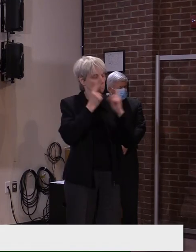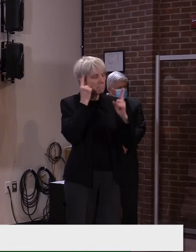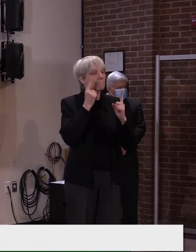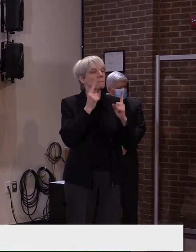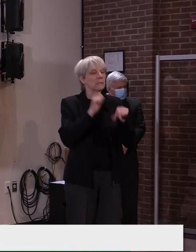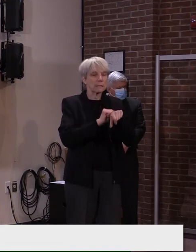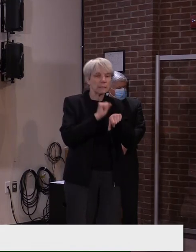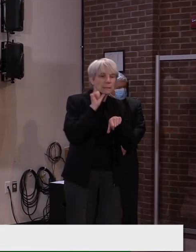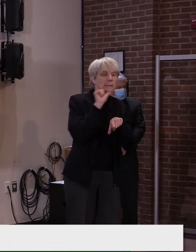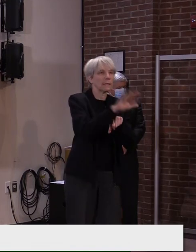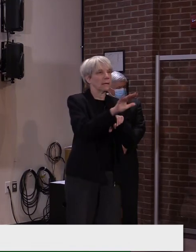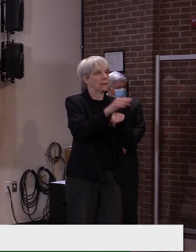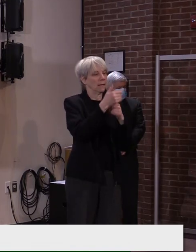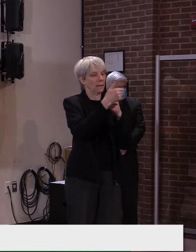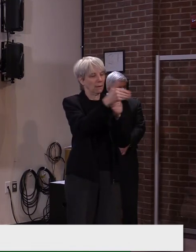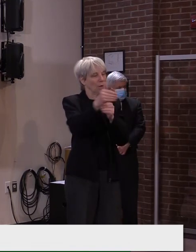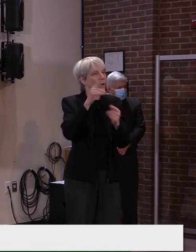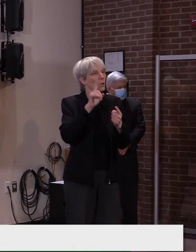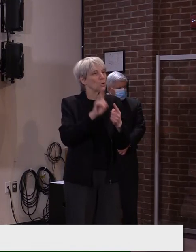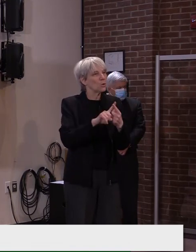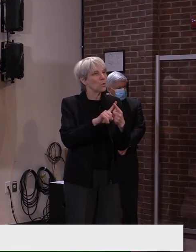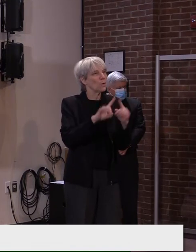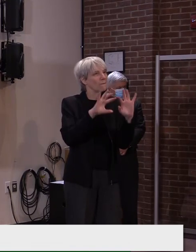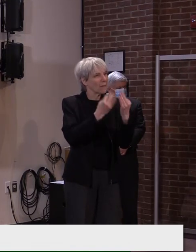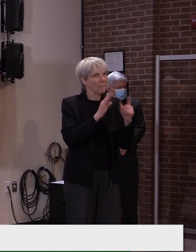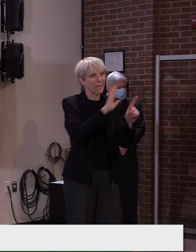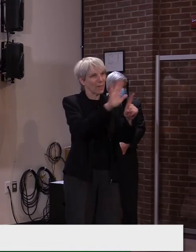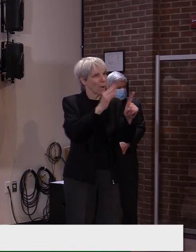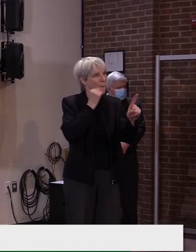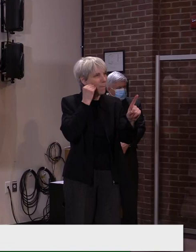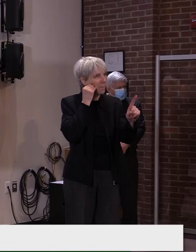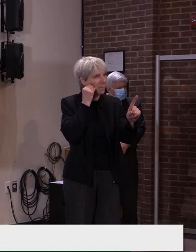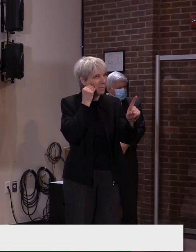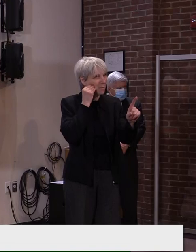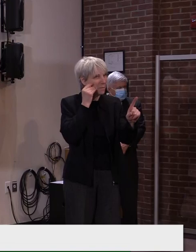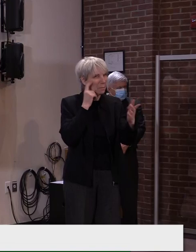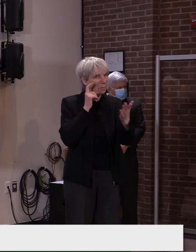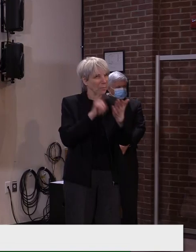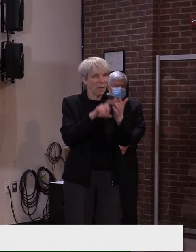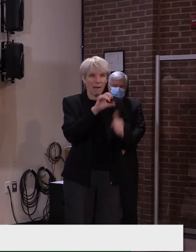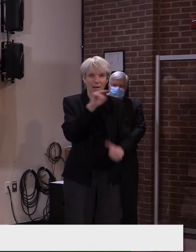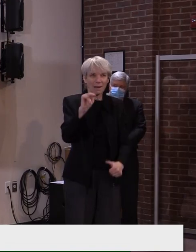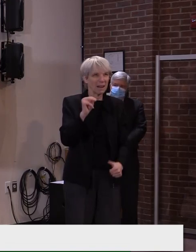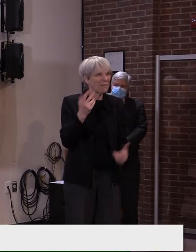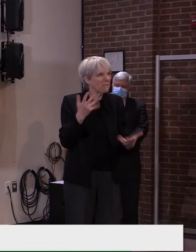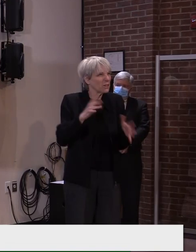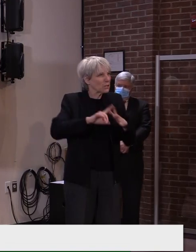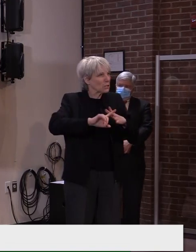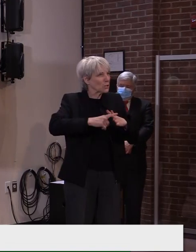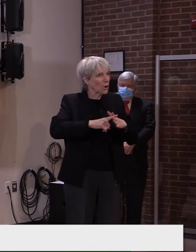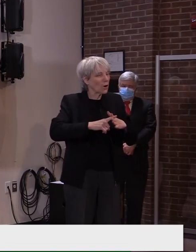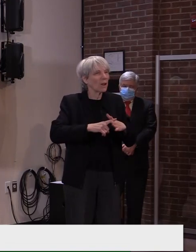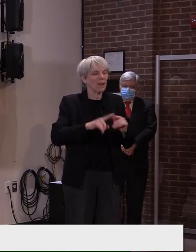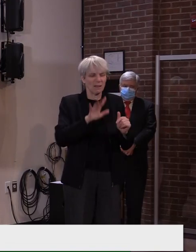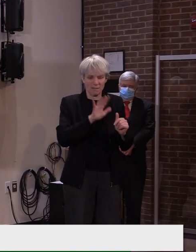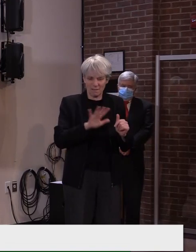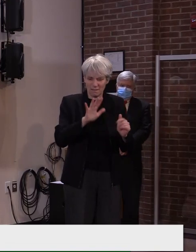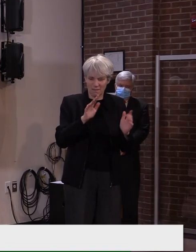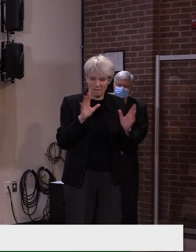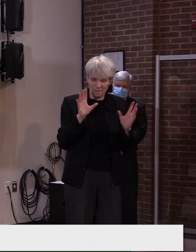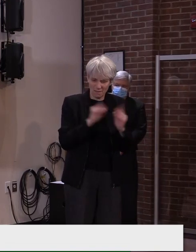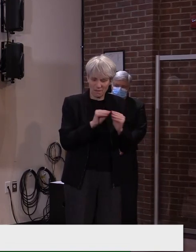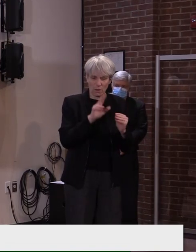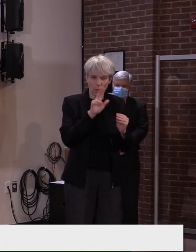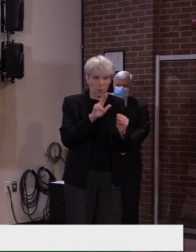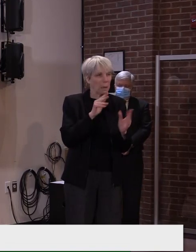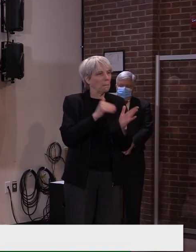to households. It looks like Connecticut is already embarking on a similar initiative with about 3 million tests